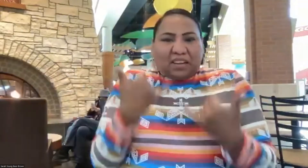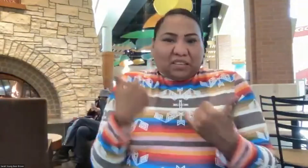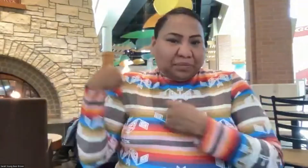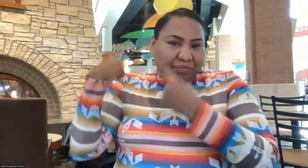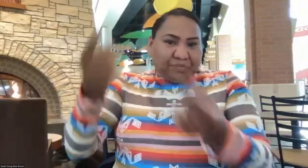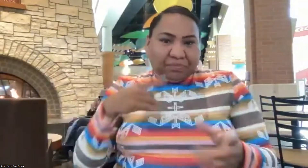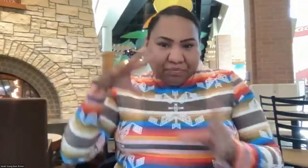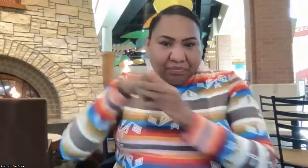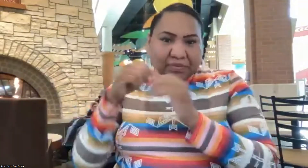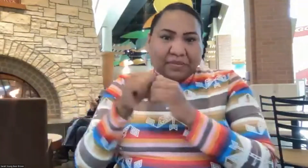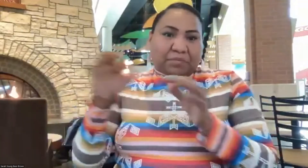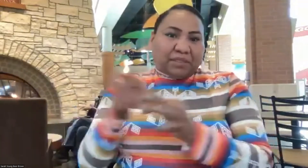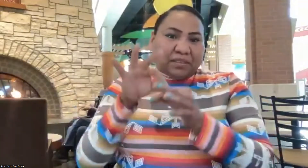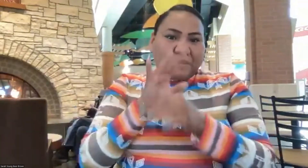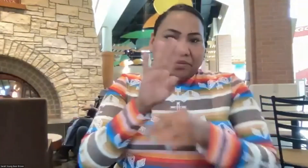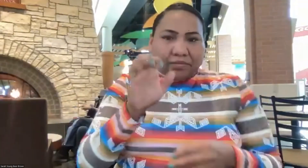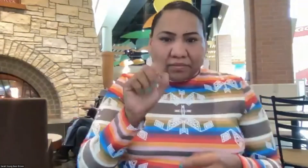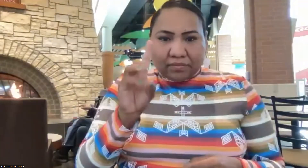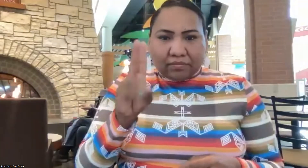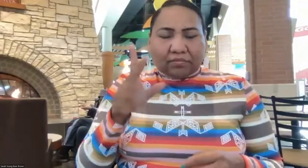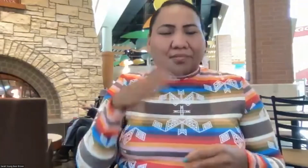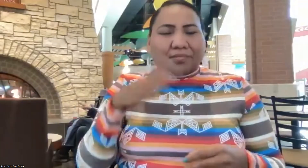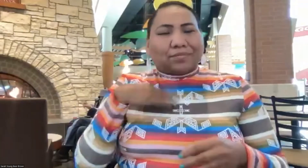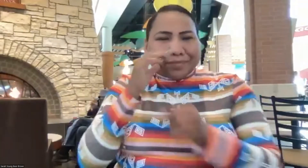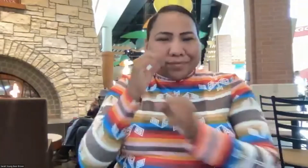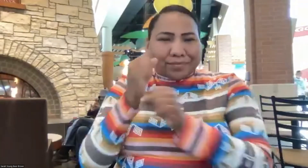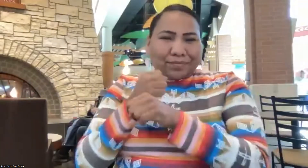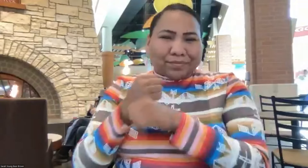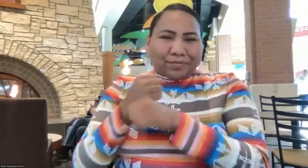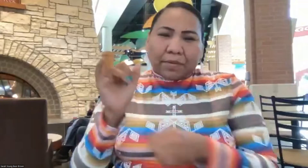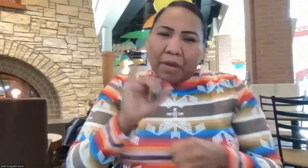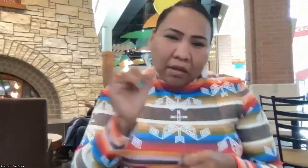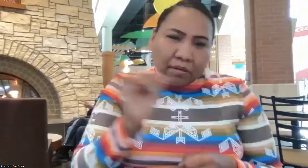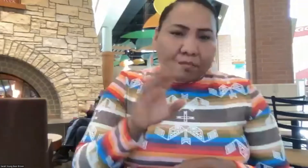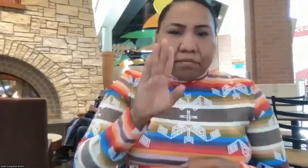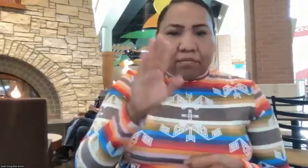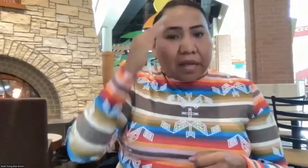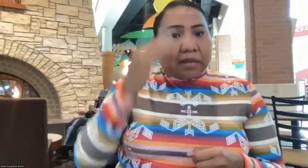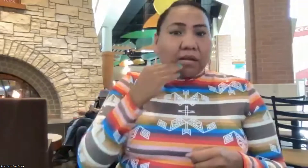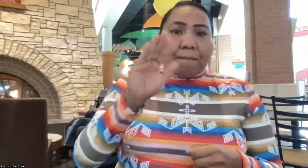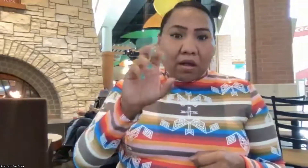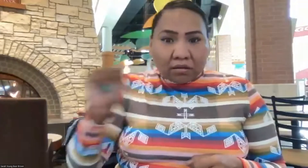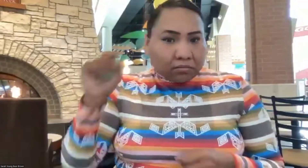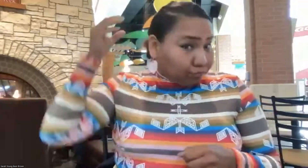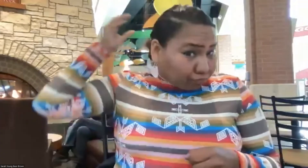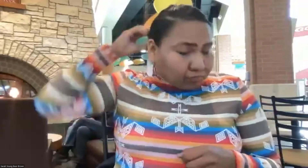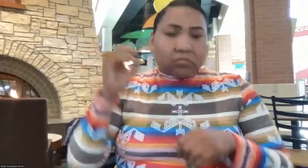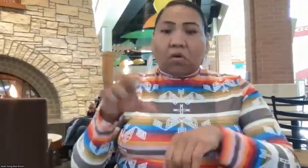And it was an incredible experience and has been a tremendous part of my life. Some of the things that I